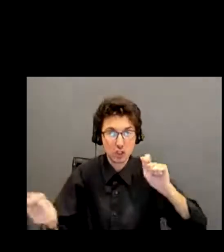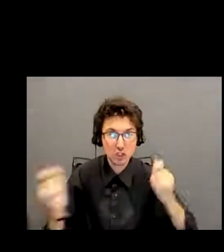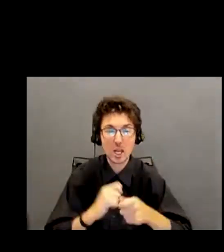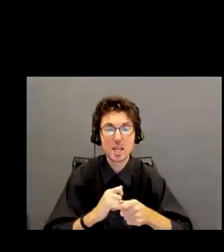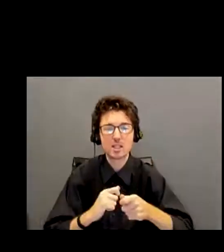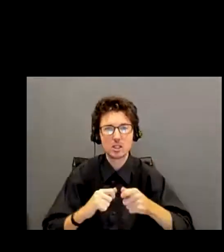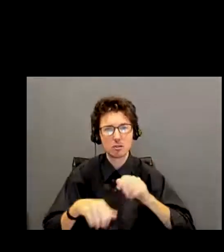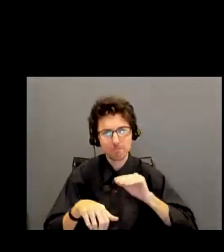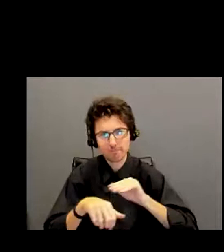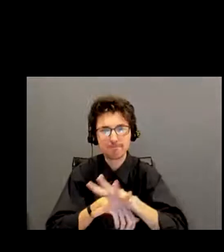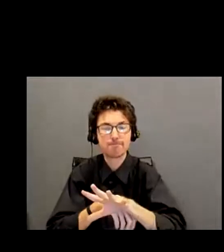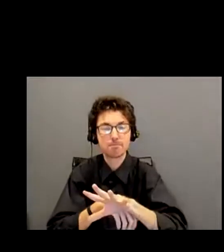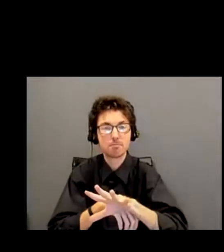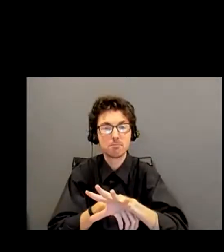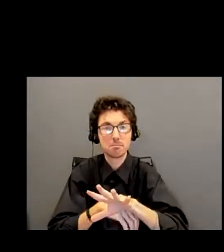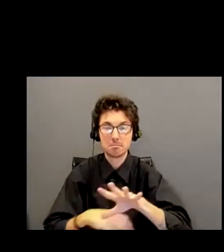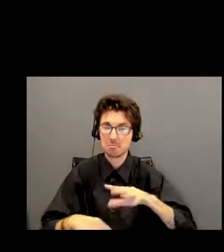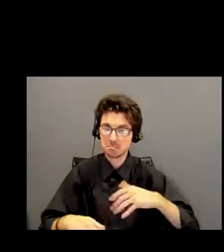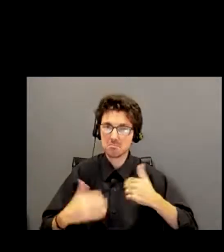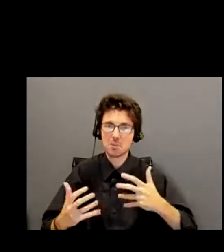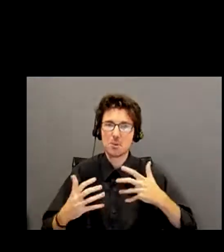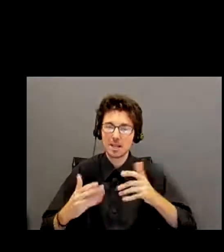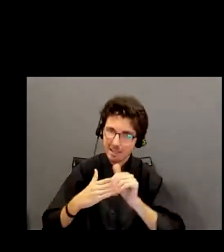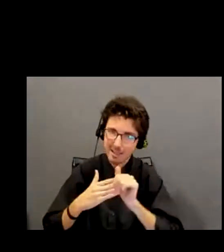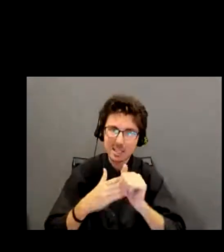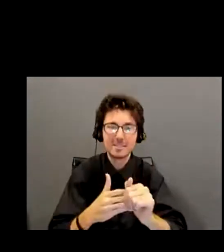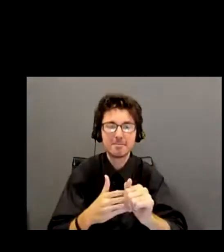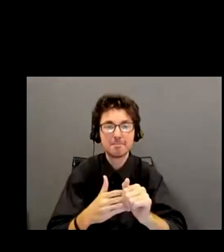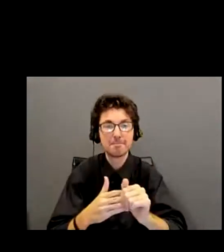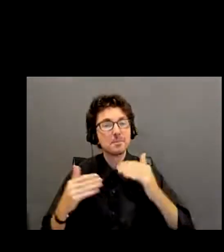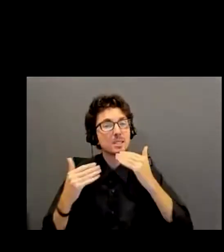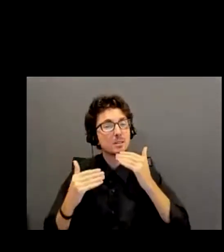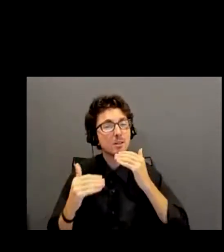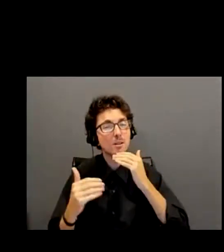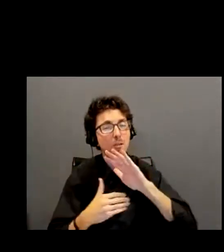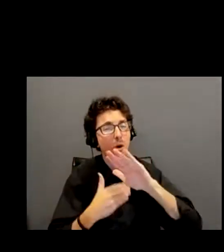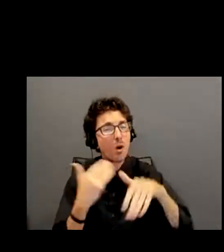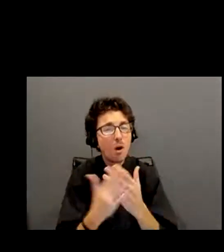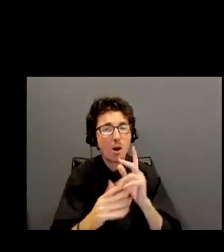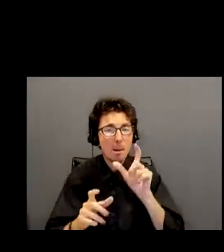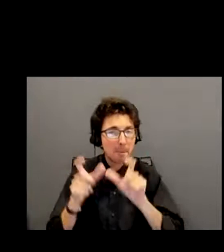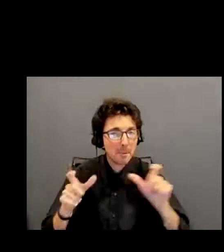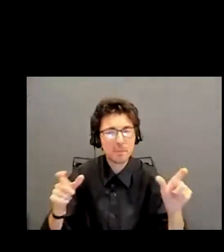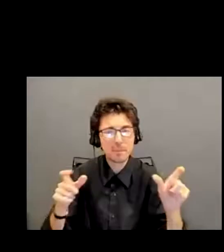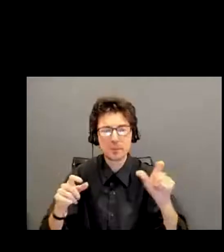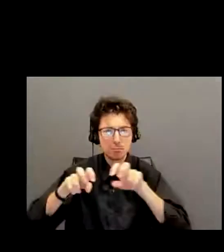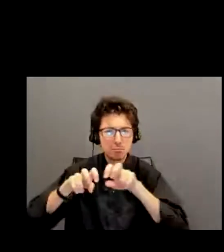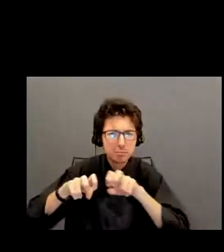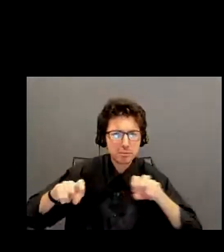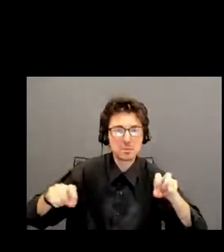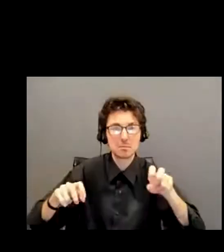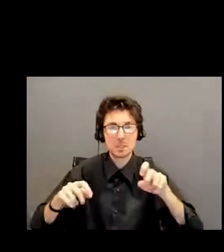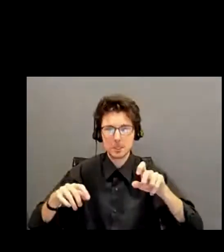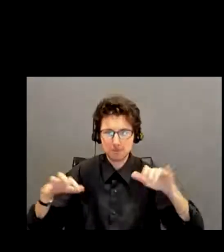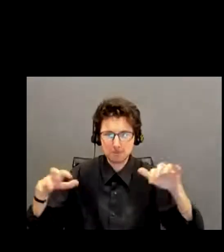I would like to thank to all of the people that make this event happen. And I would like to thank you for joining